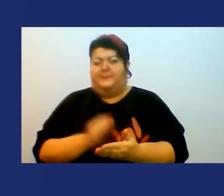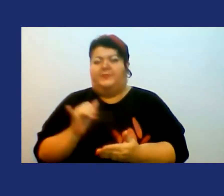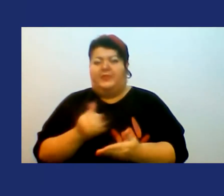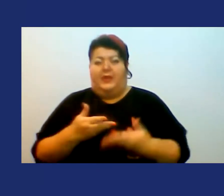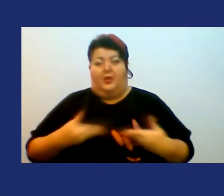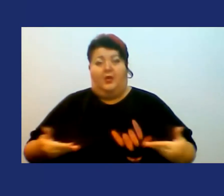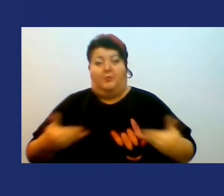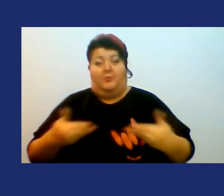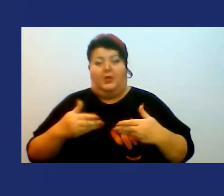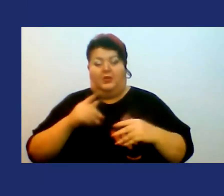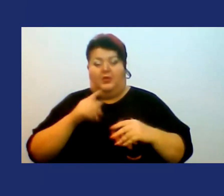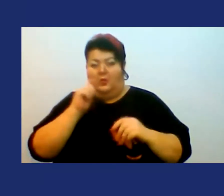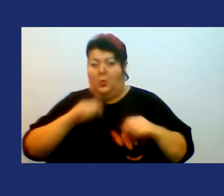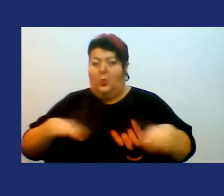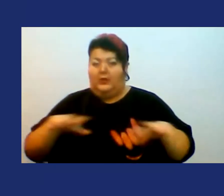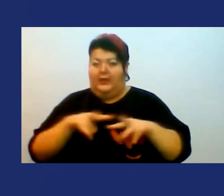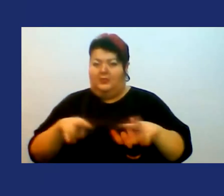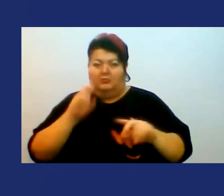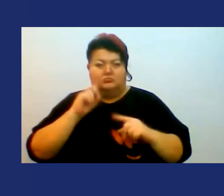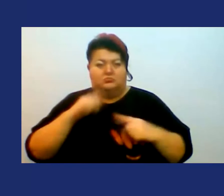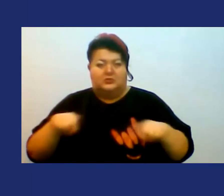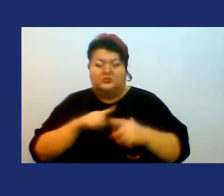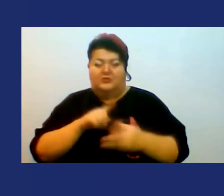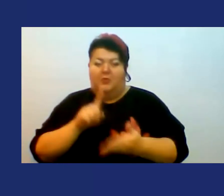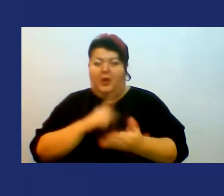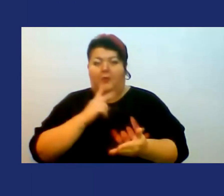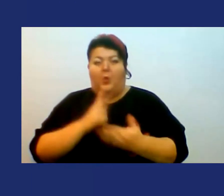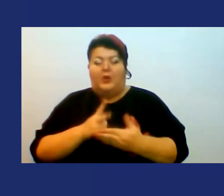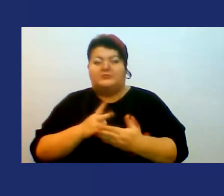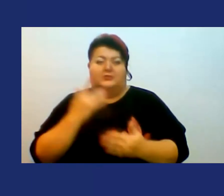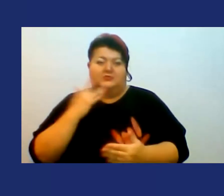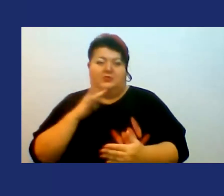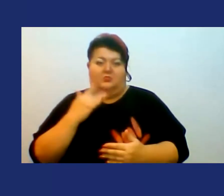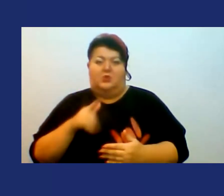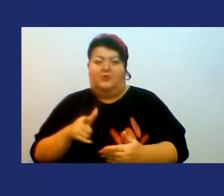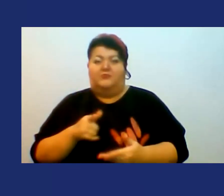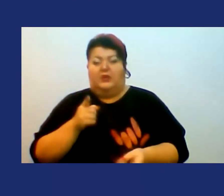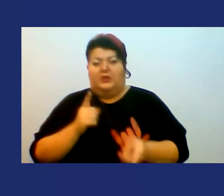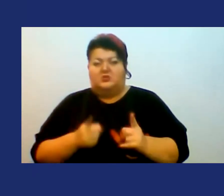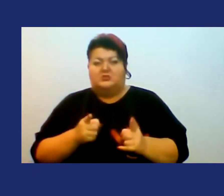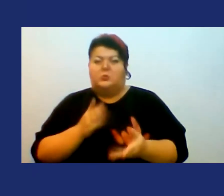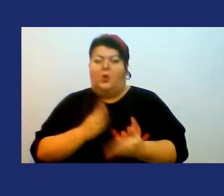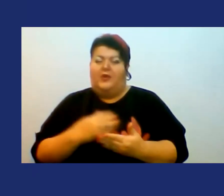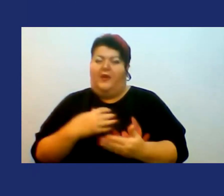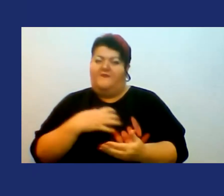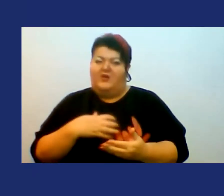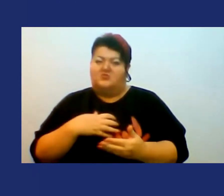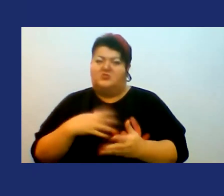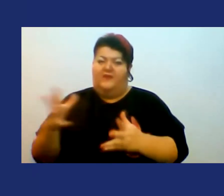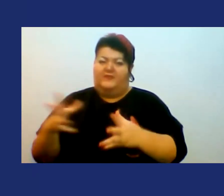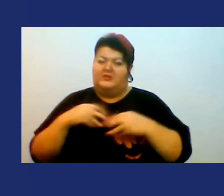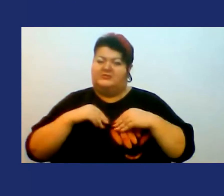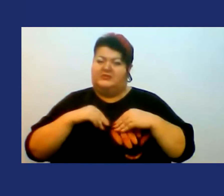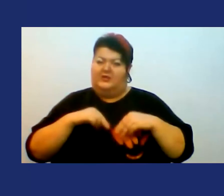support. I hope that we, Ukraine, as the state, as the